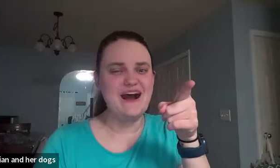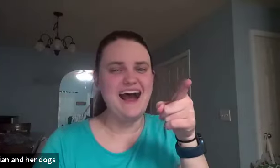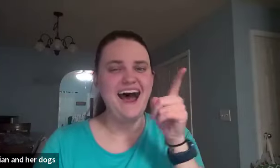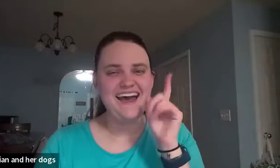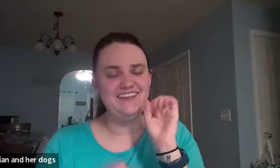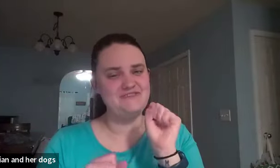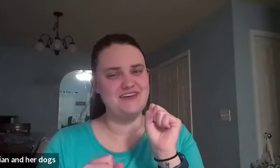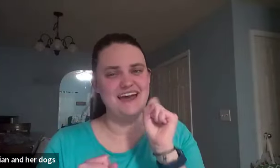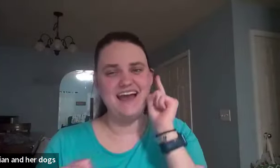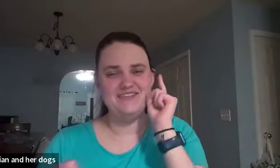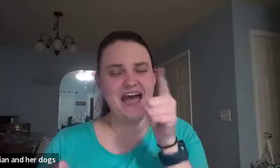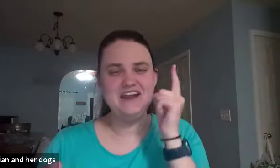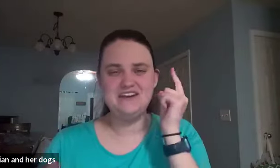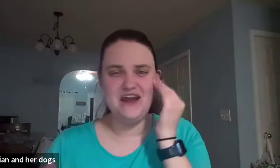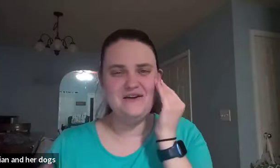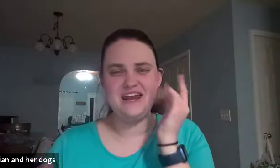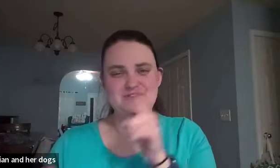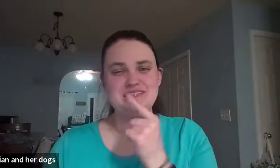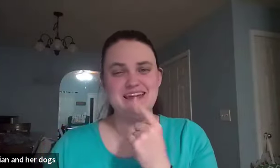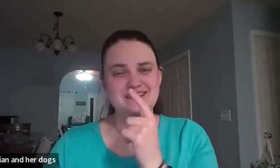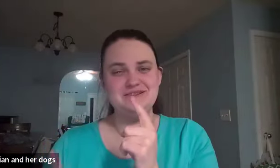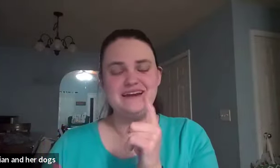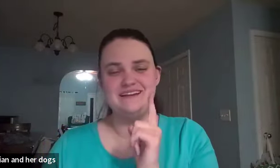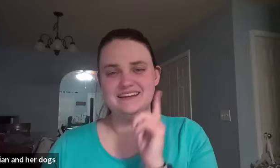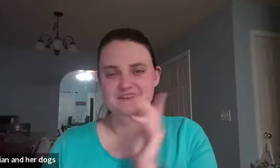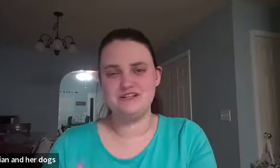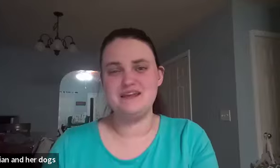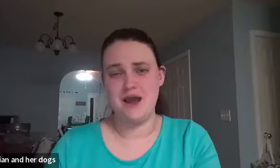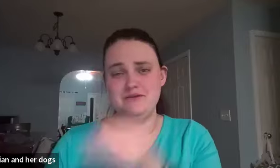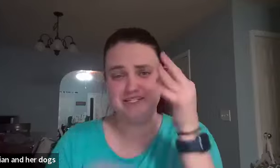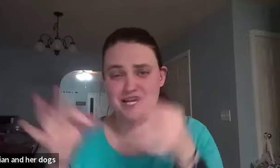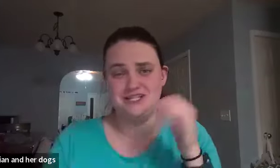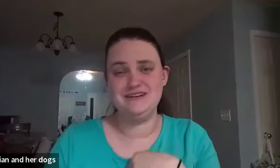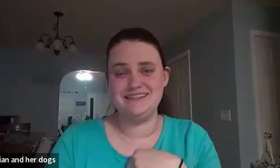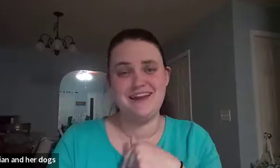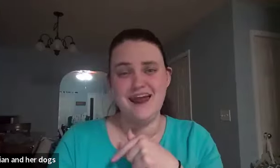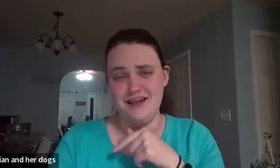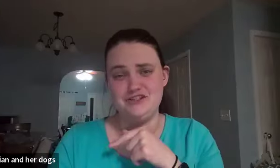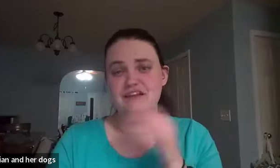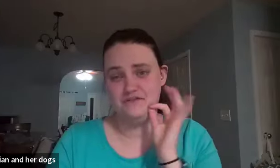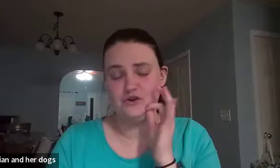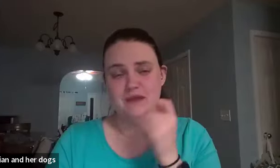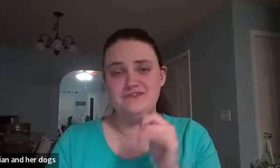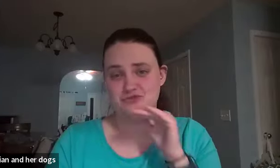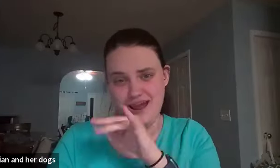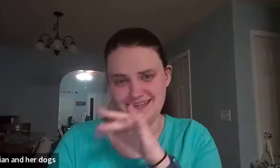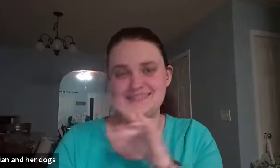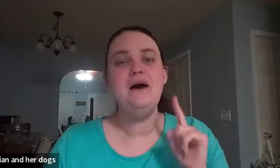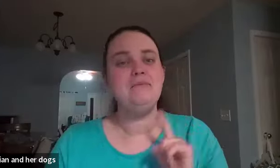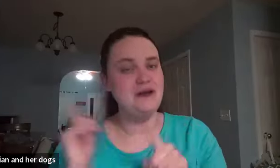Oh, I love that. That I know that if you did that to like a deaf person, they'd probably be judging you because it's not actually like a fruit made from dragons. But